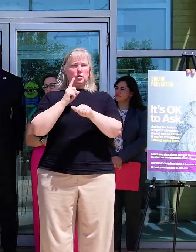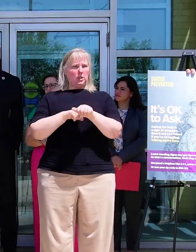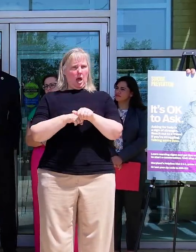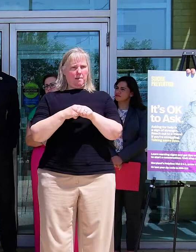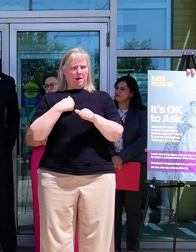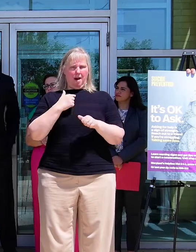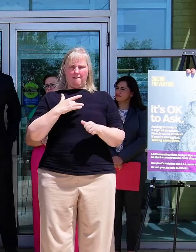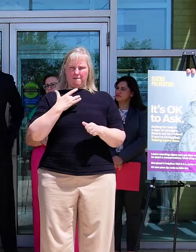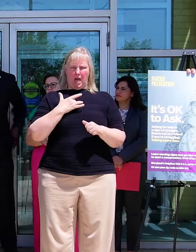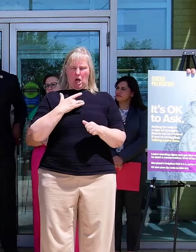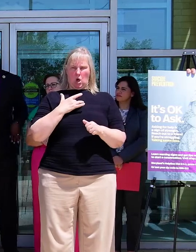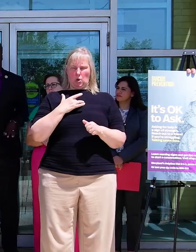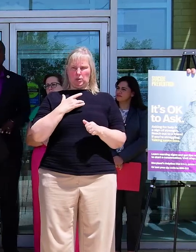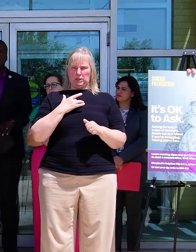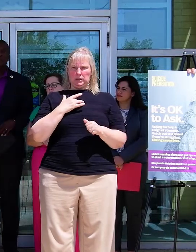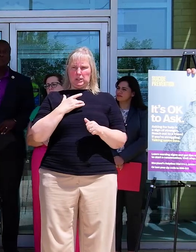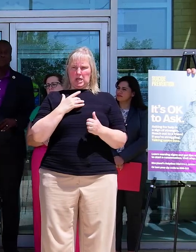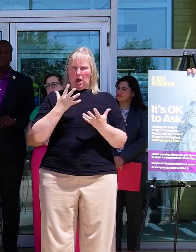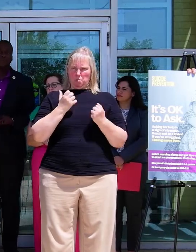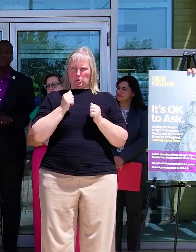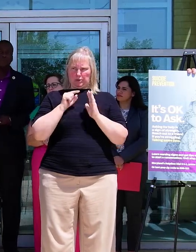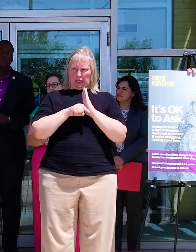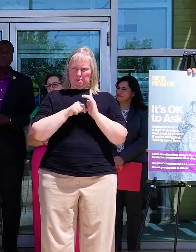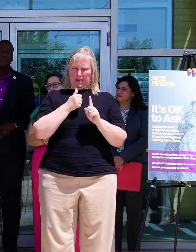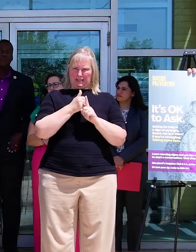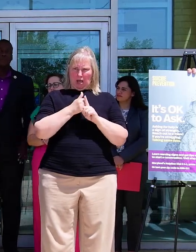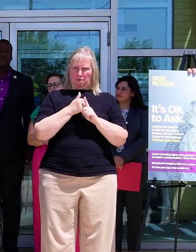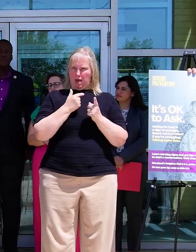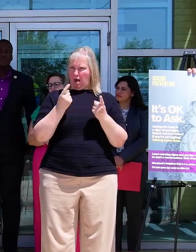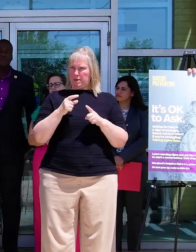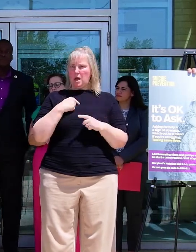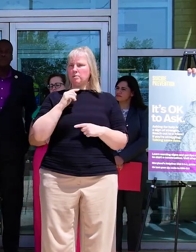I felt acutely suicidal, I was in 4th grade.